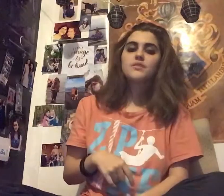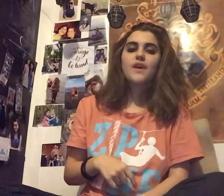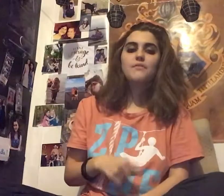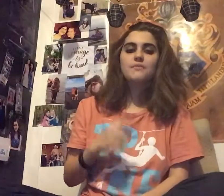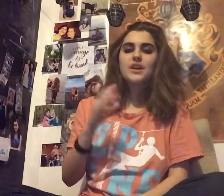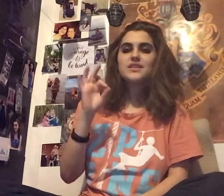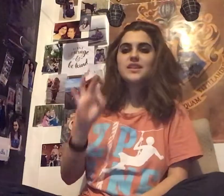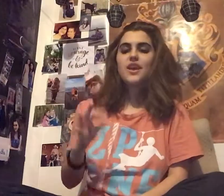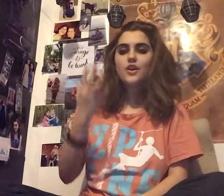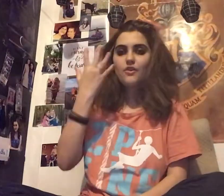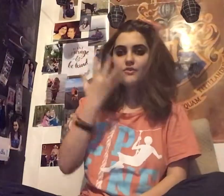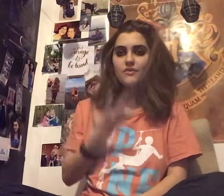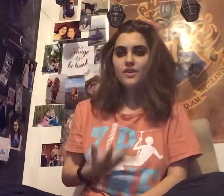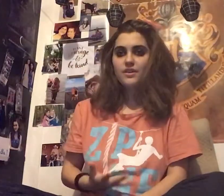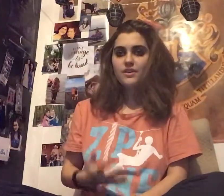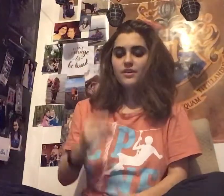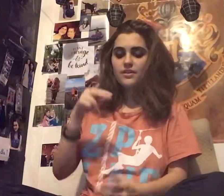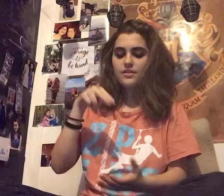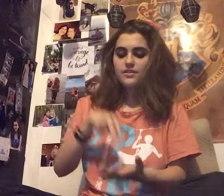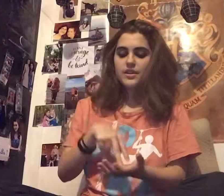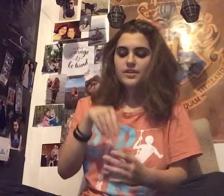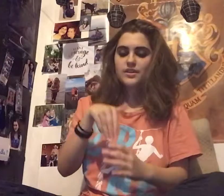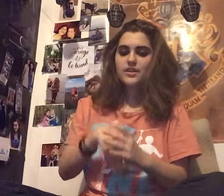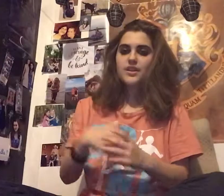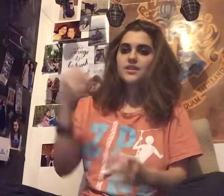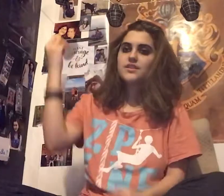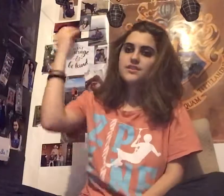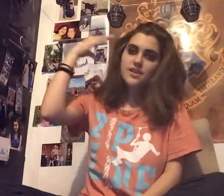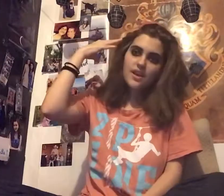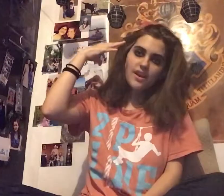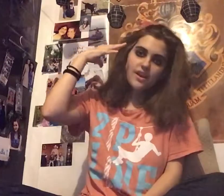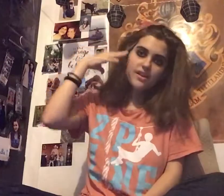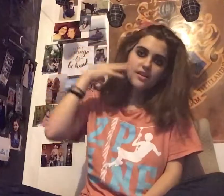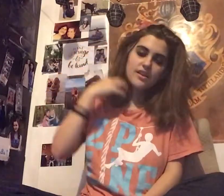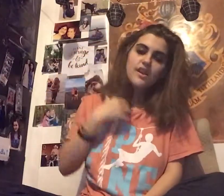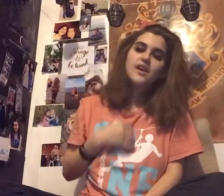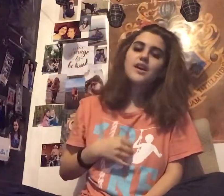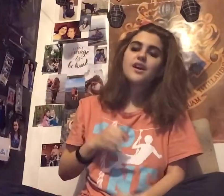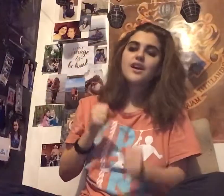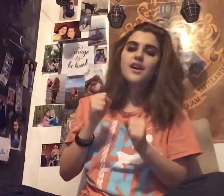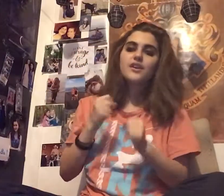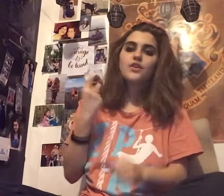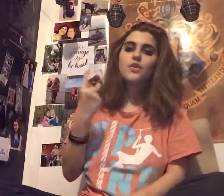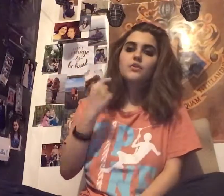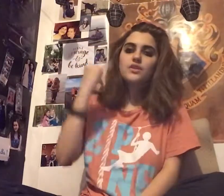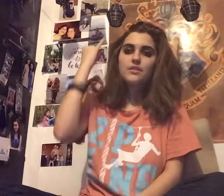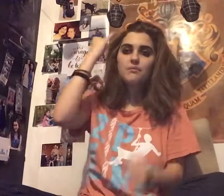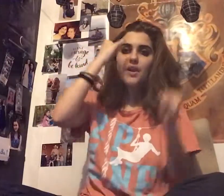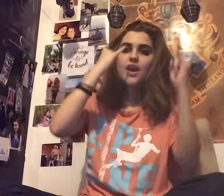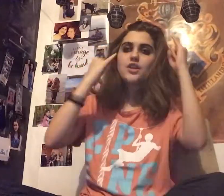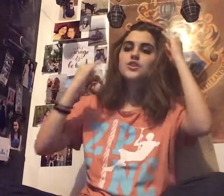find myself standing in the sun. I can only